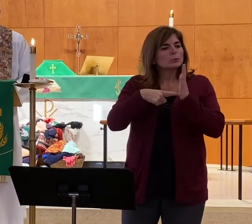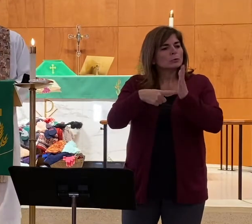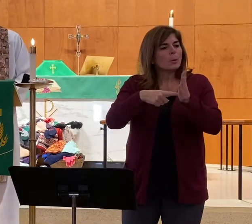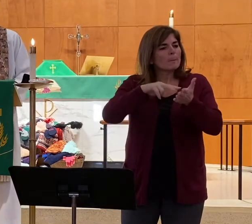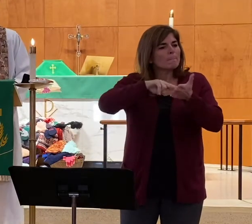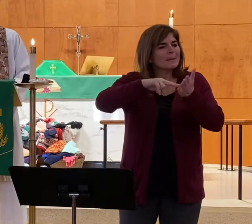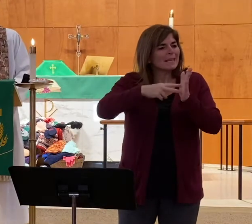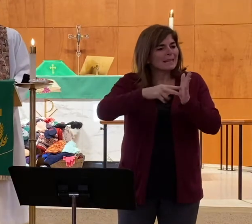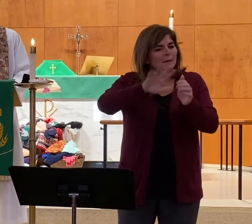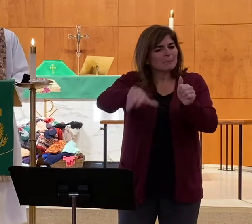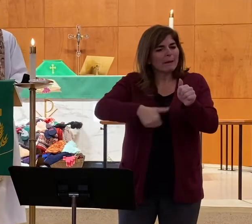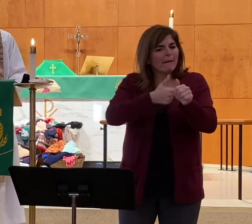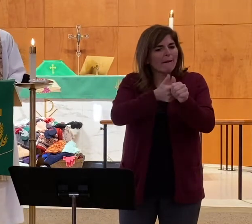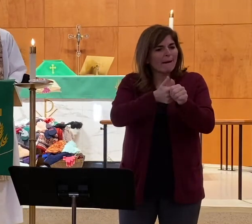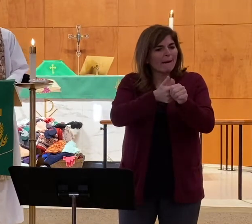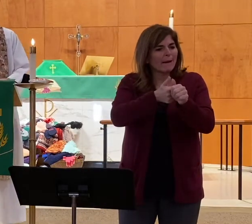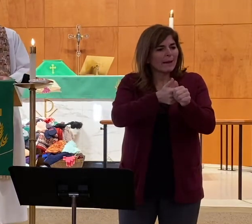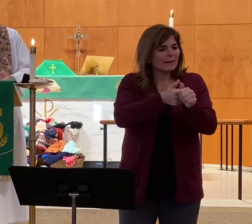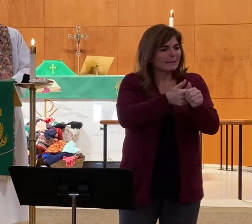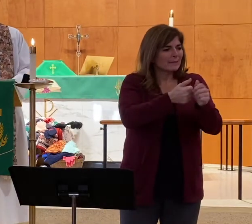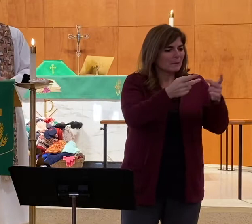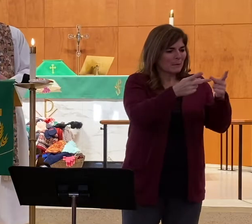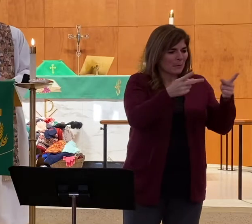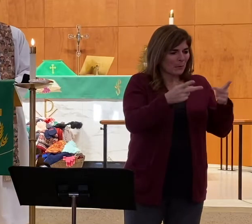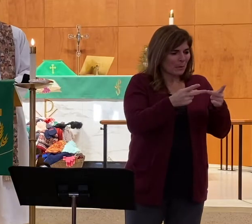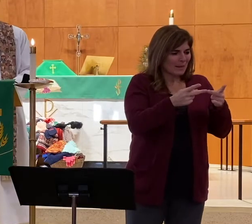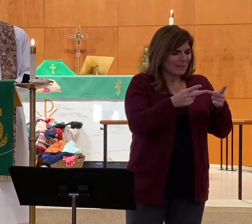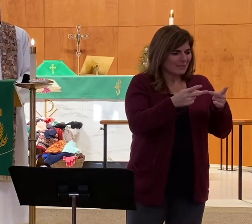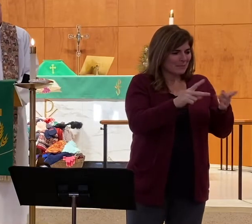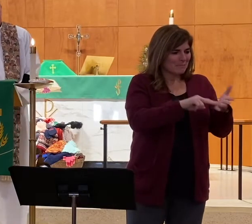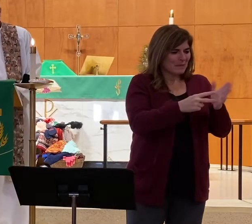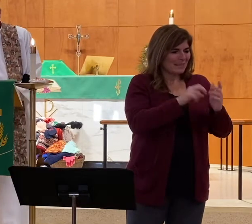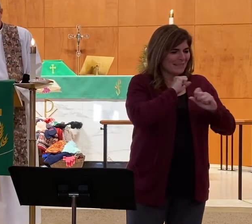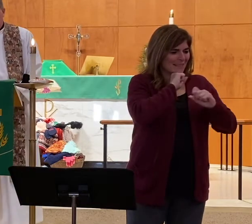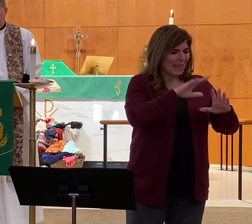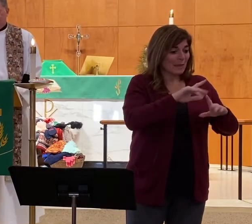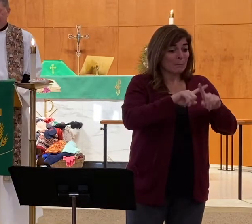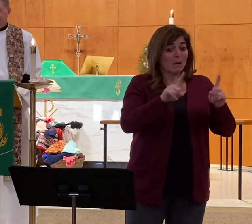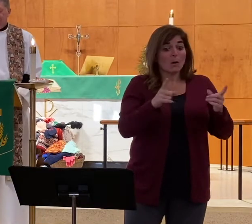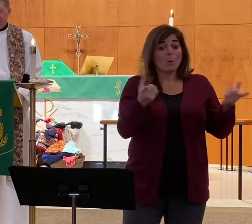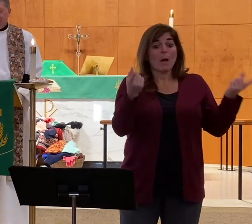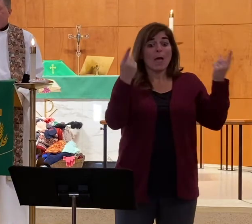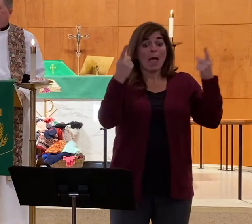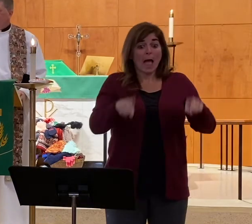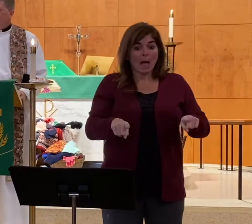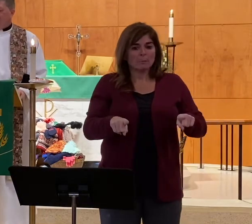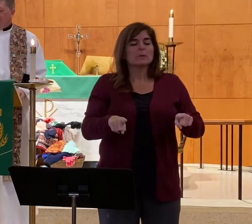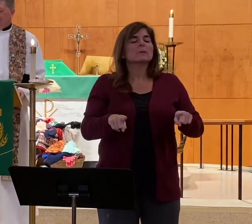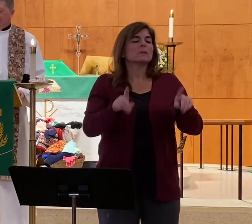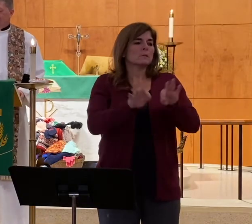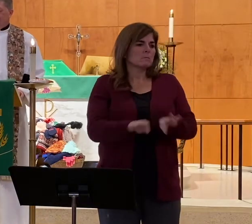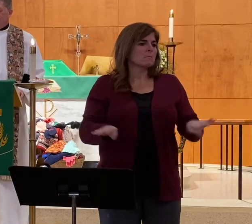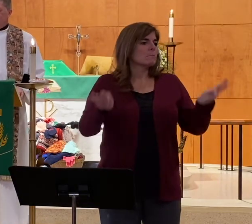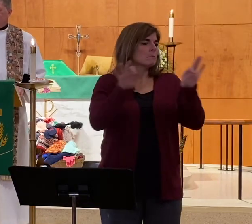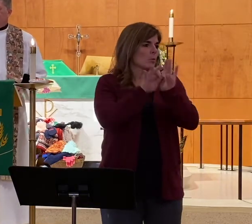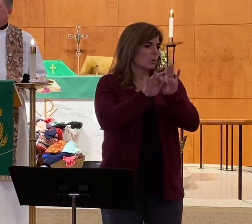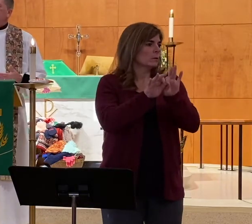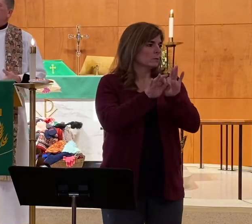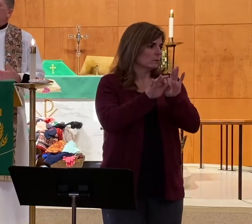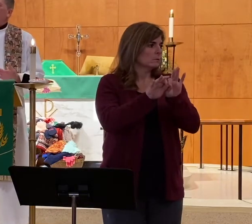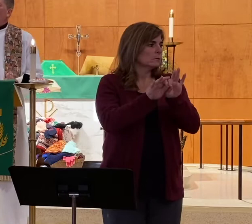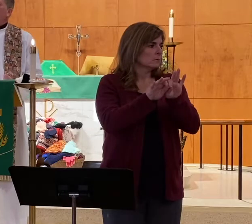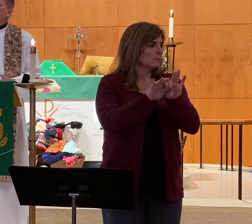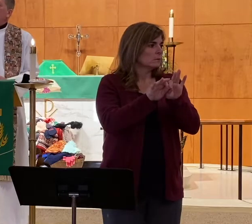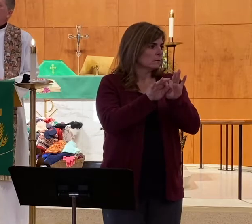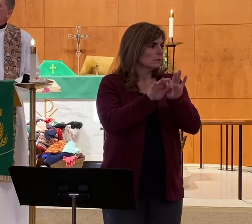purpose, that pointed them to a way of life to be lived, a life in which